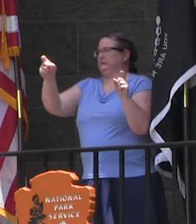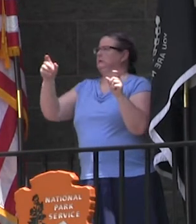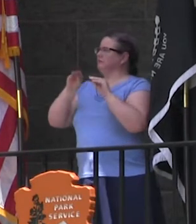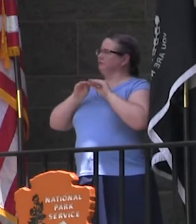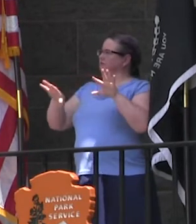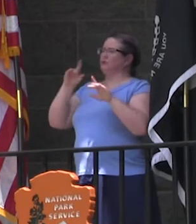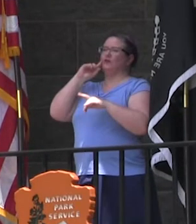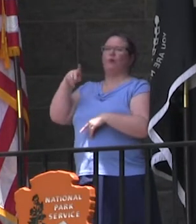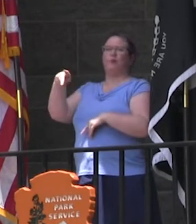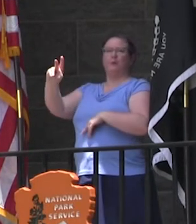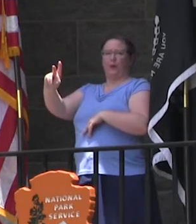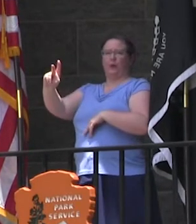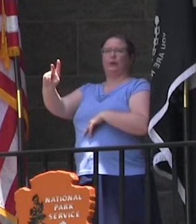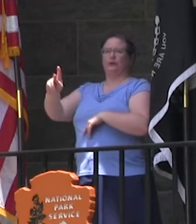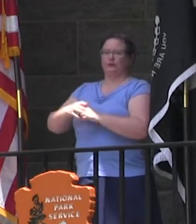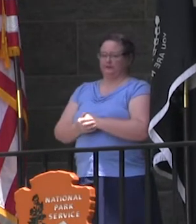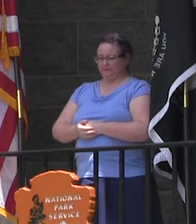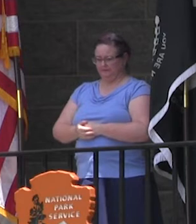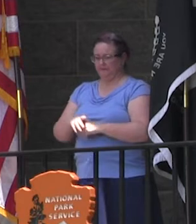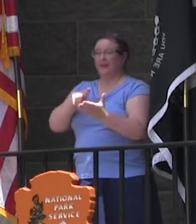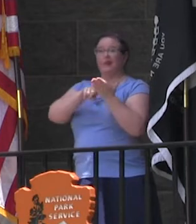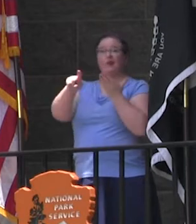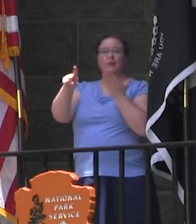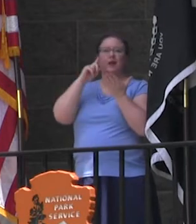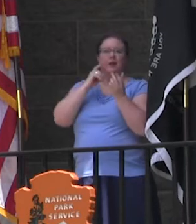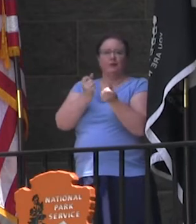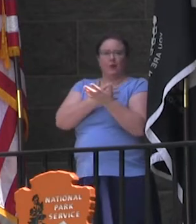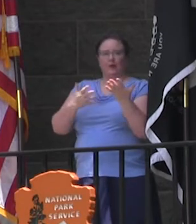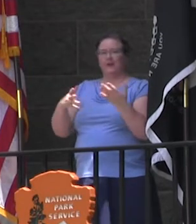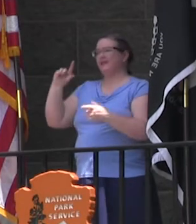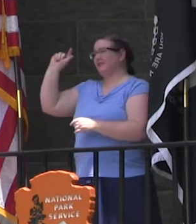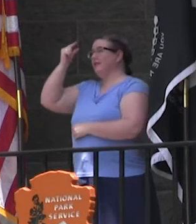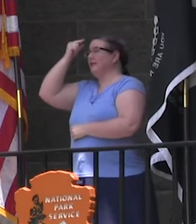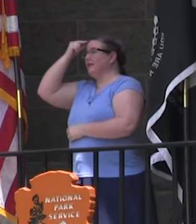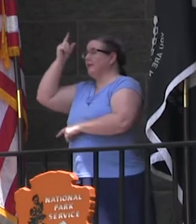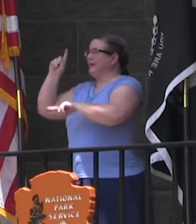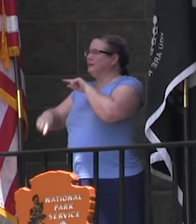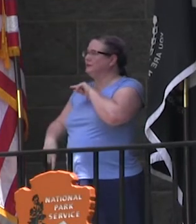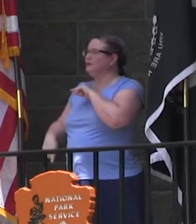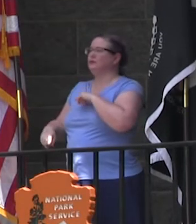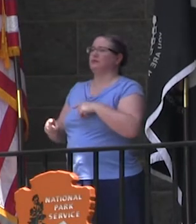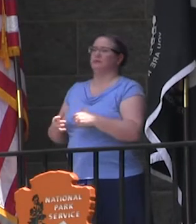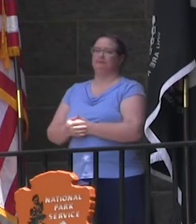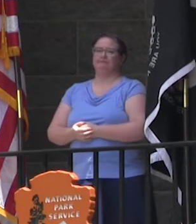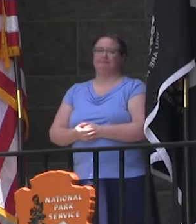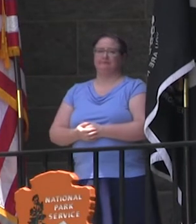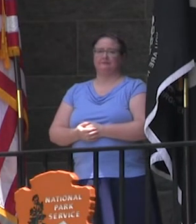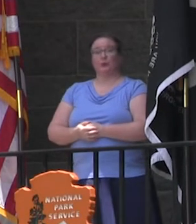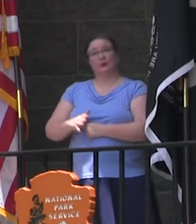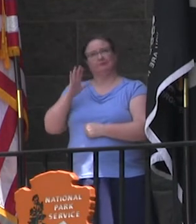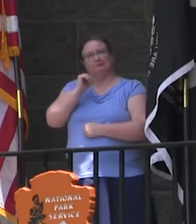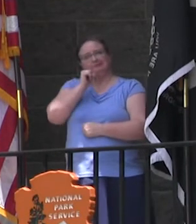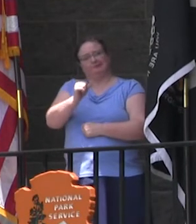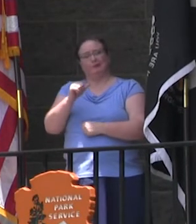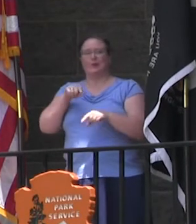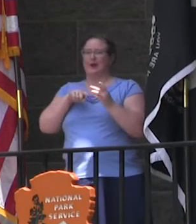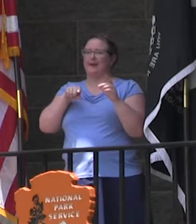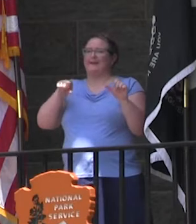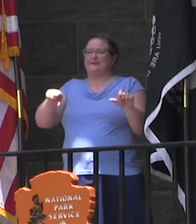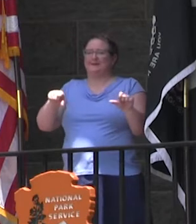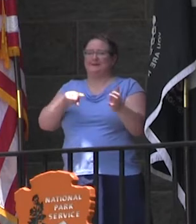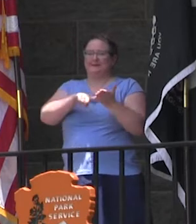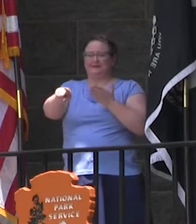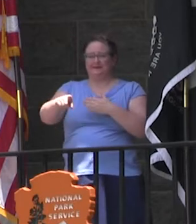park to pay for things that the government could not or would not be able to pay